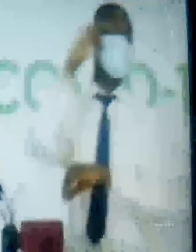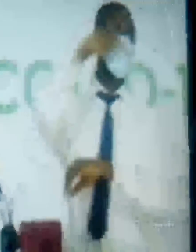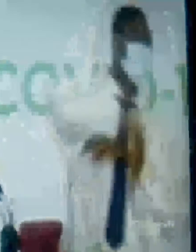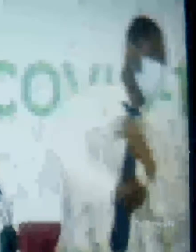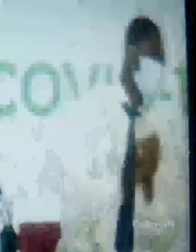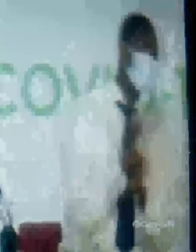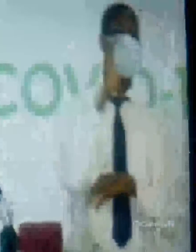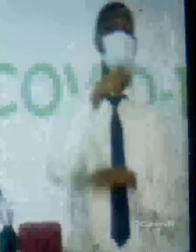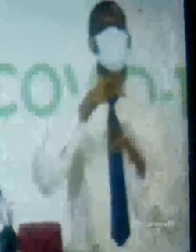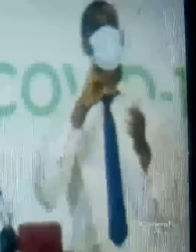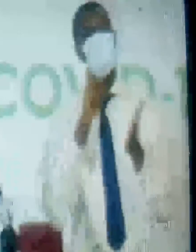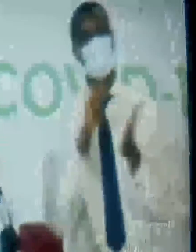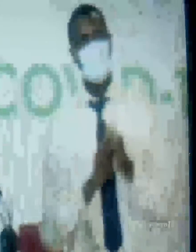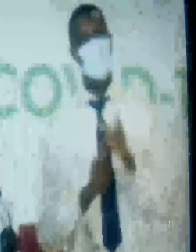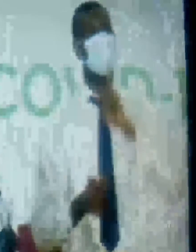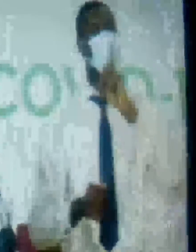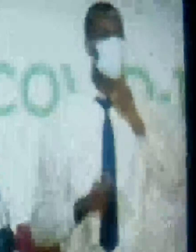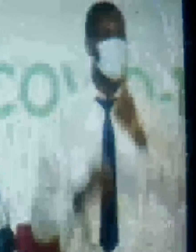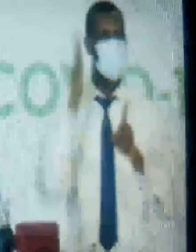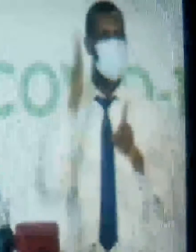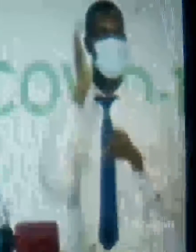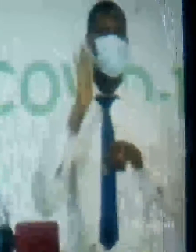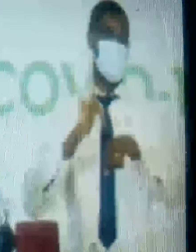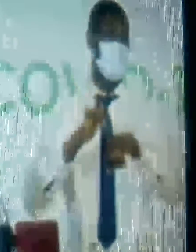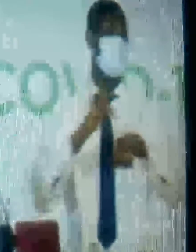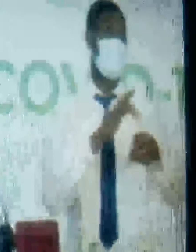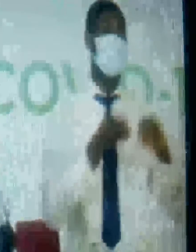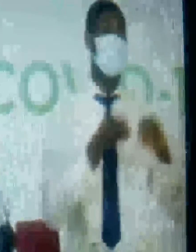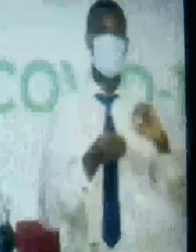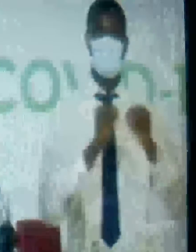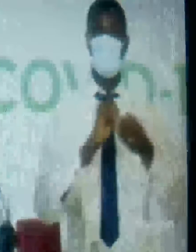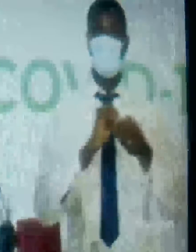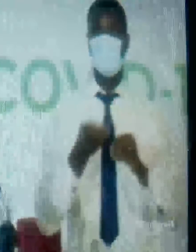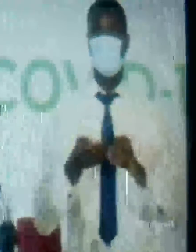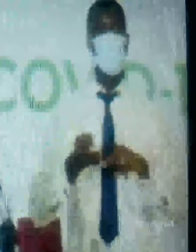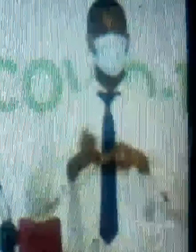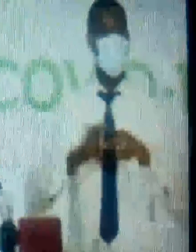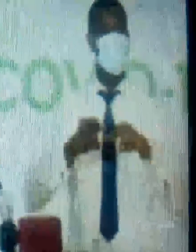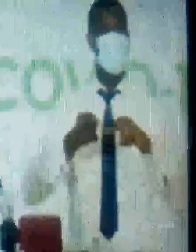That would trigger an upsurge in the figures,